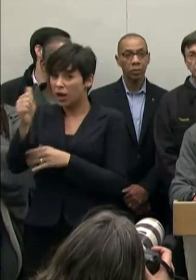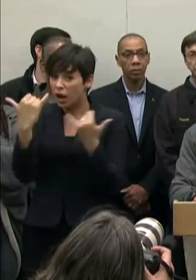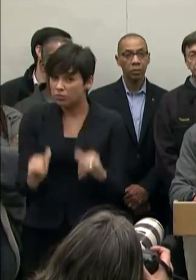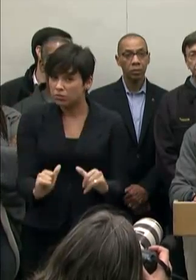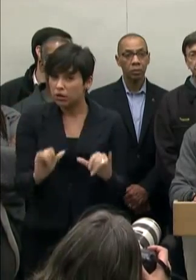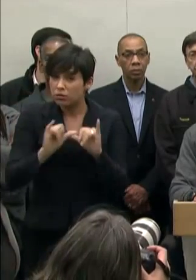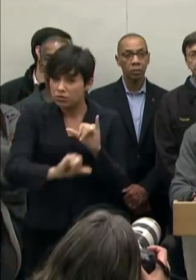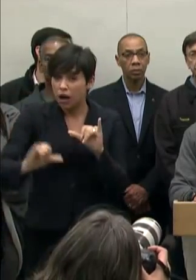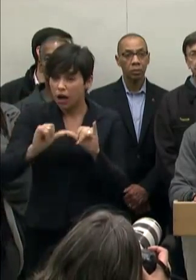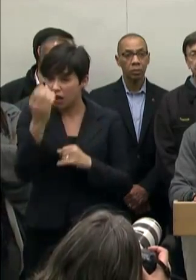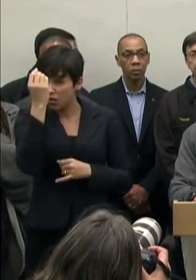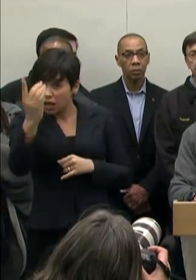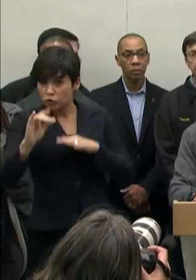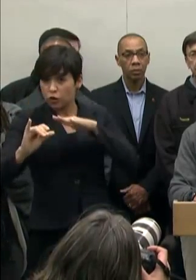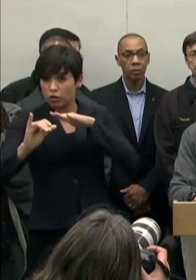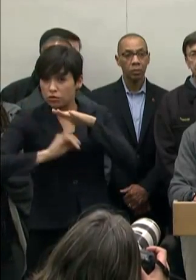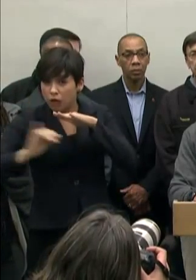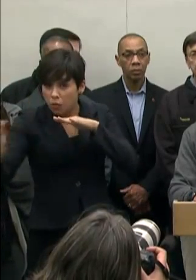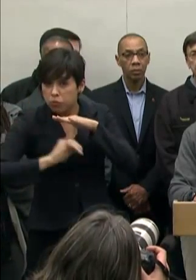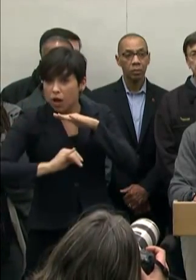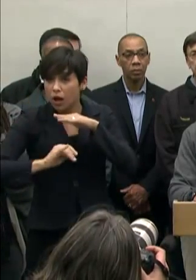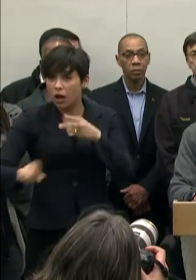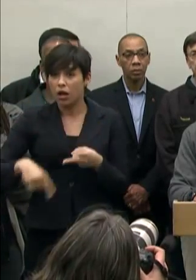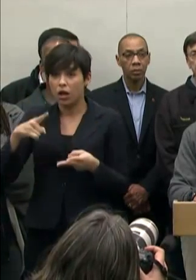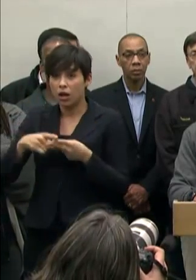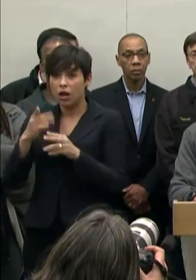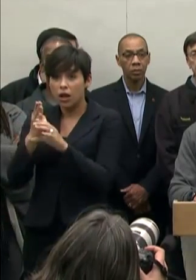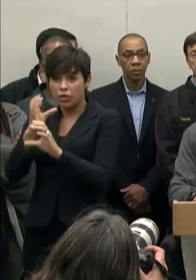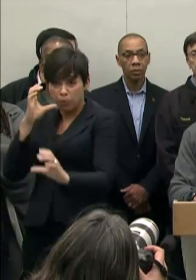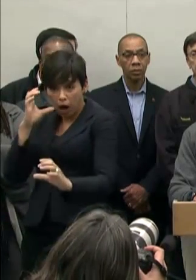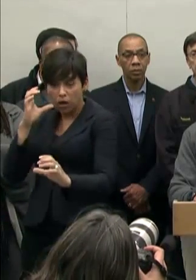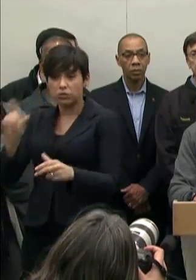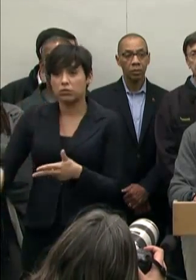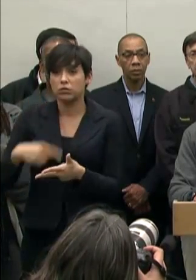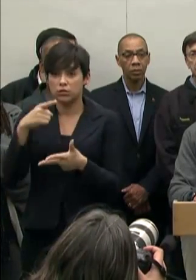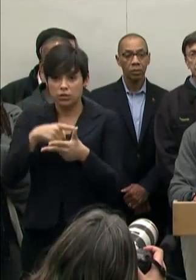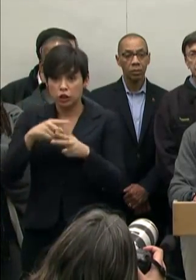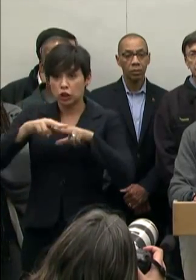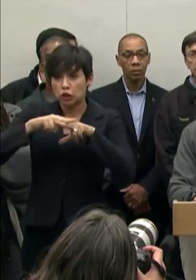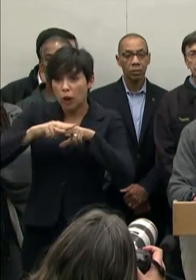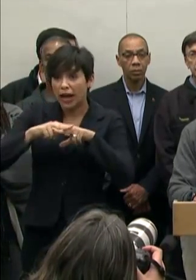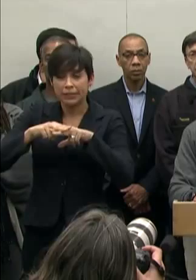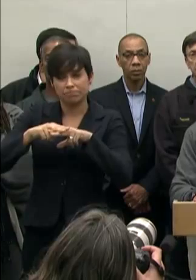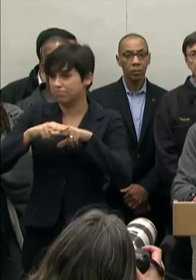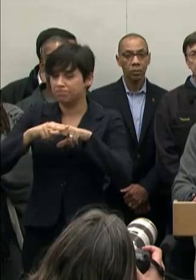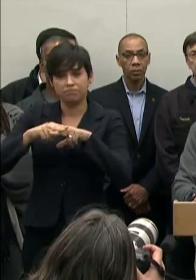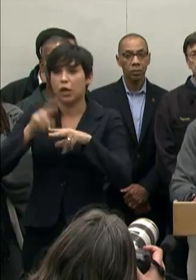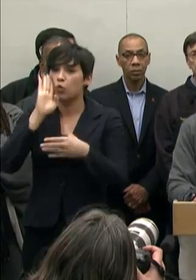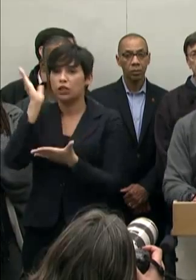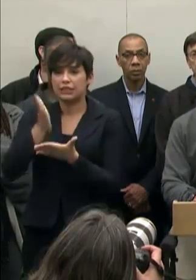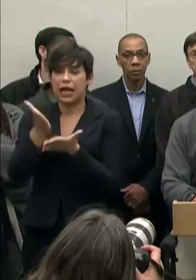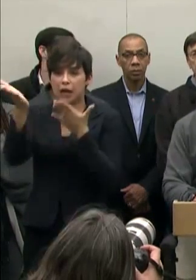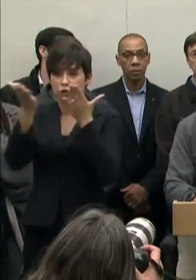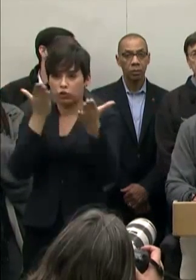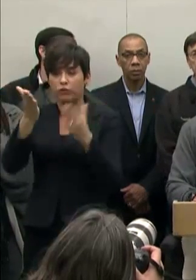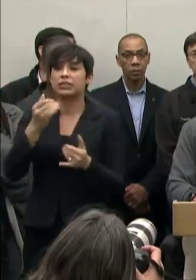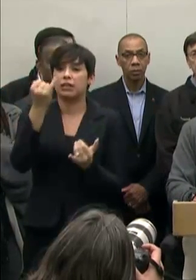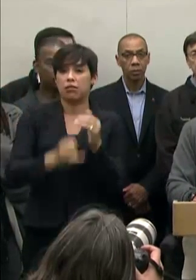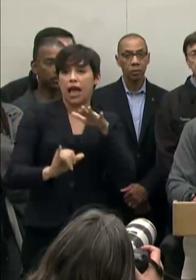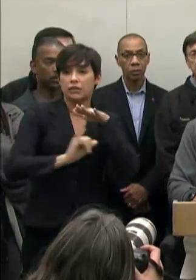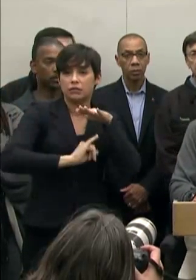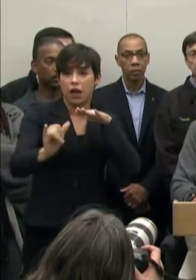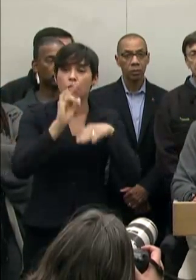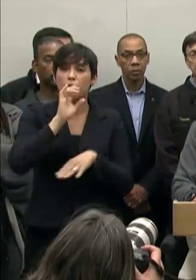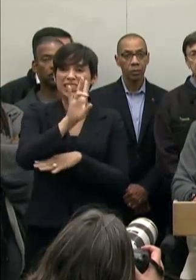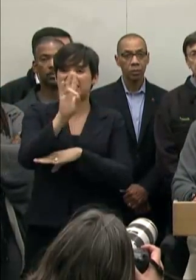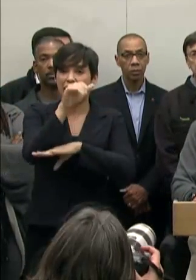mass transit service is going to be suspended tonight. The last subway will run at 7 p.m. The last buses will run at 9 p.m. They